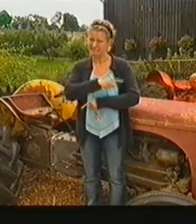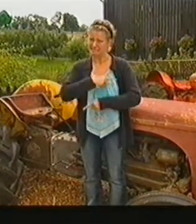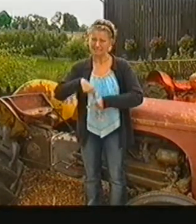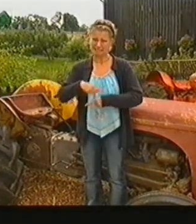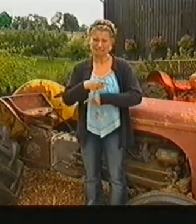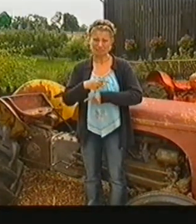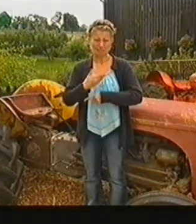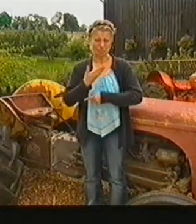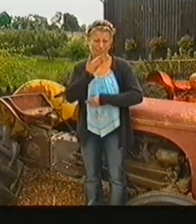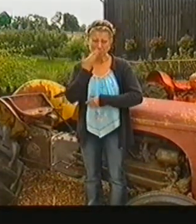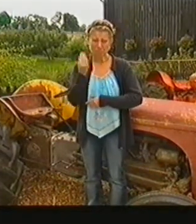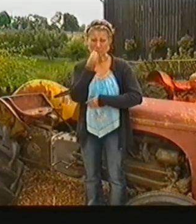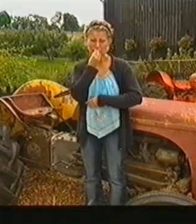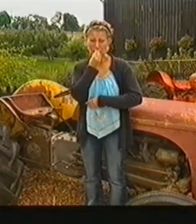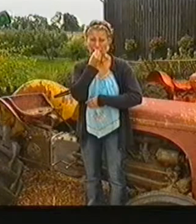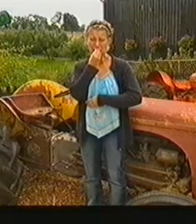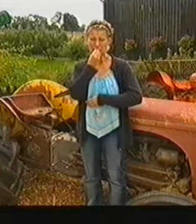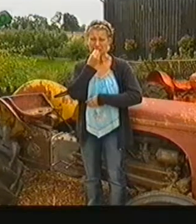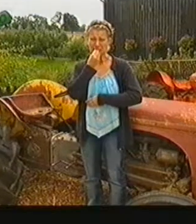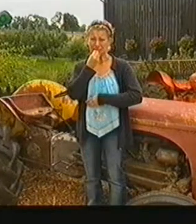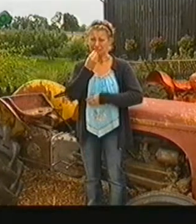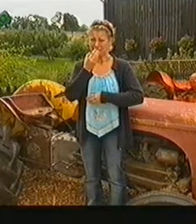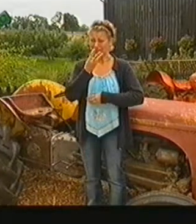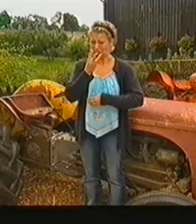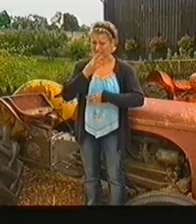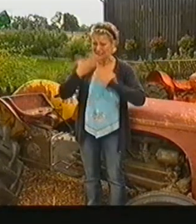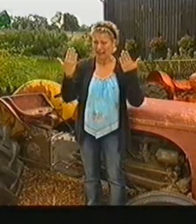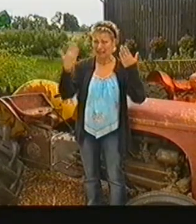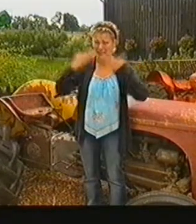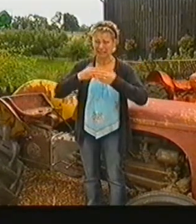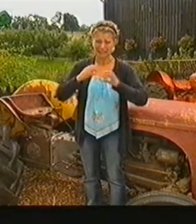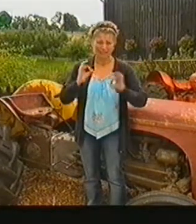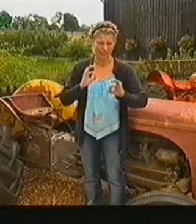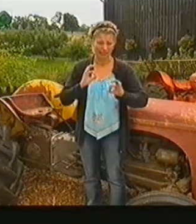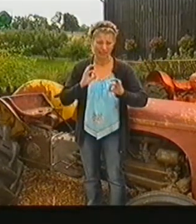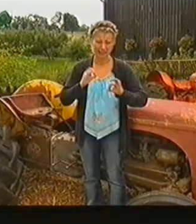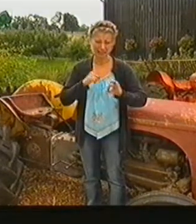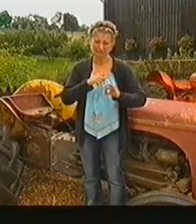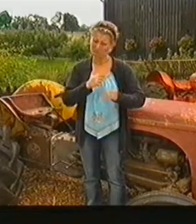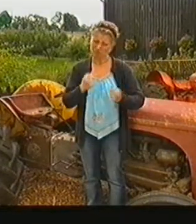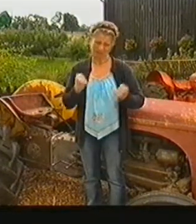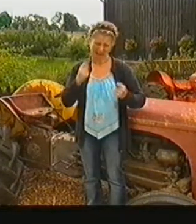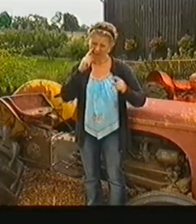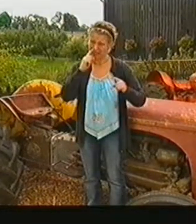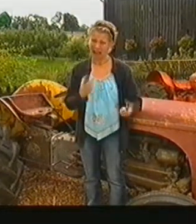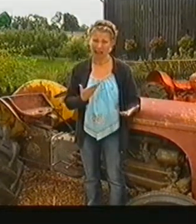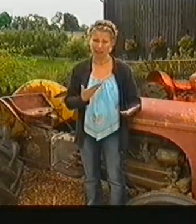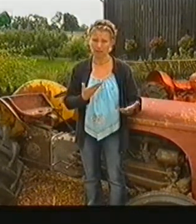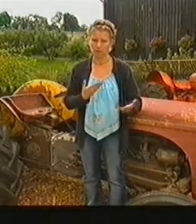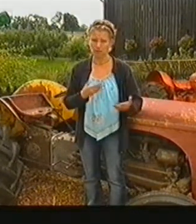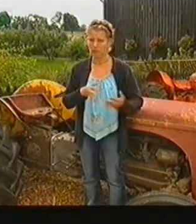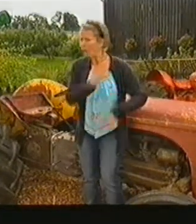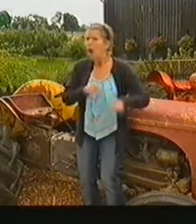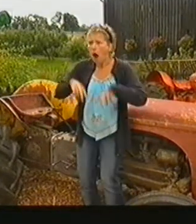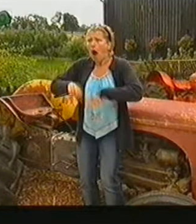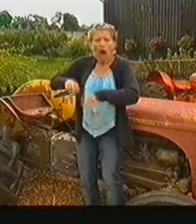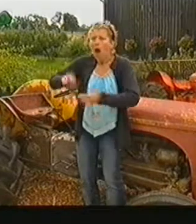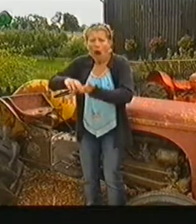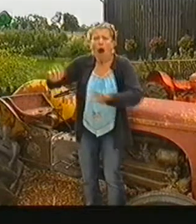means more digging, and we aren't any of us strong enough for that after 3 days and nights without food." "Yes, we are,